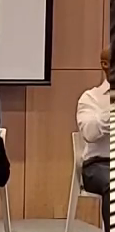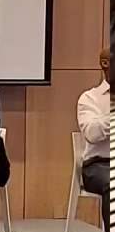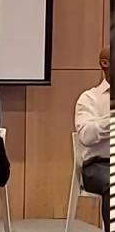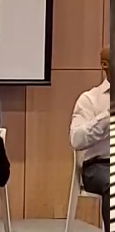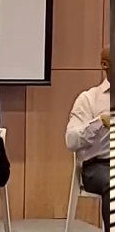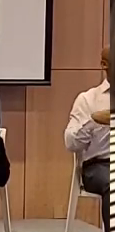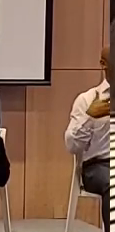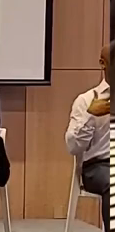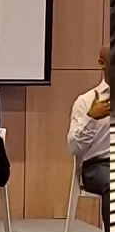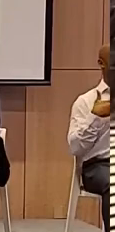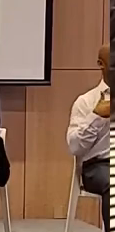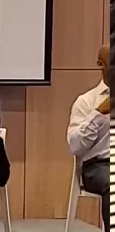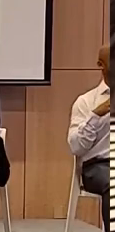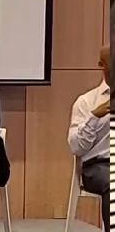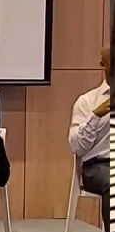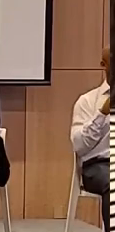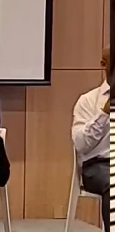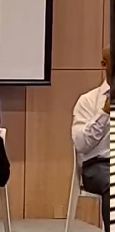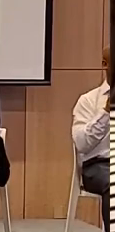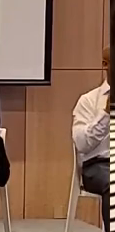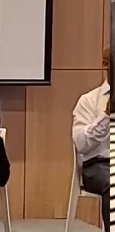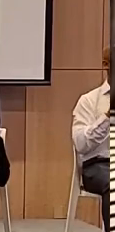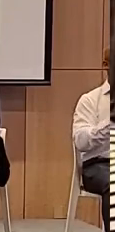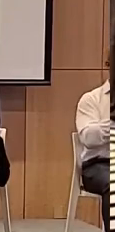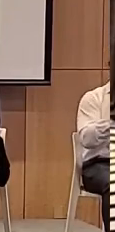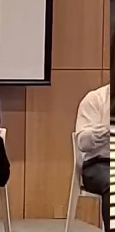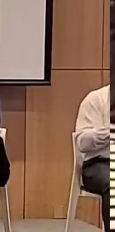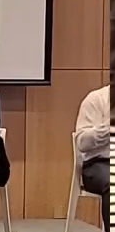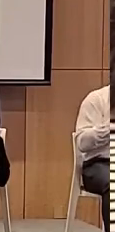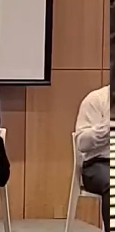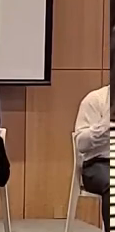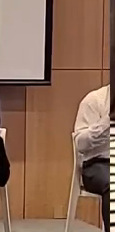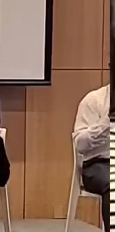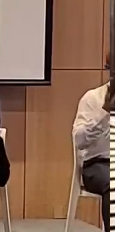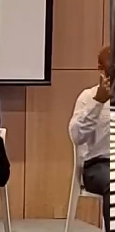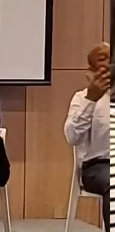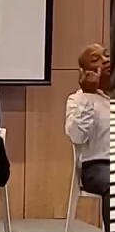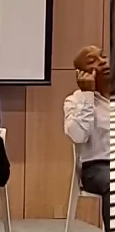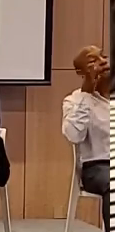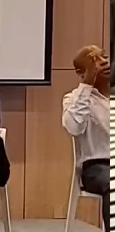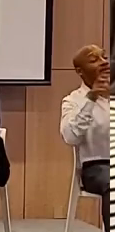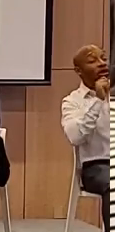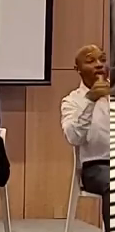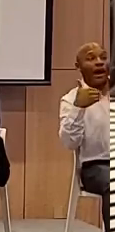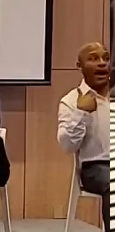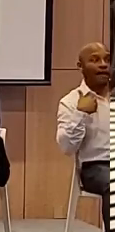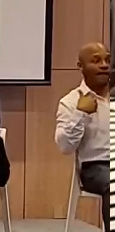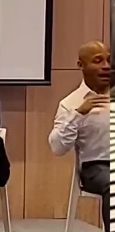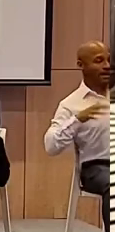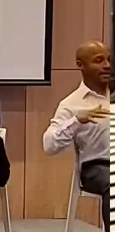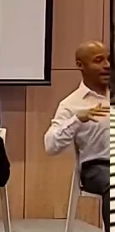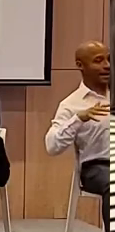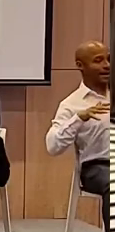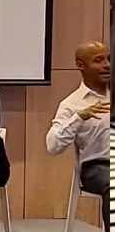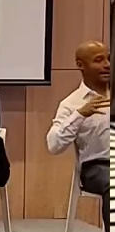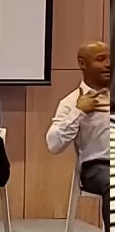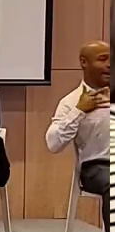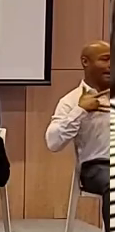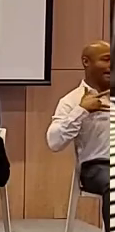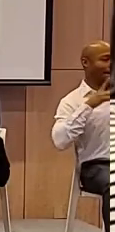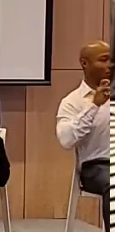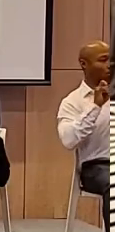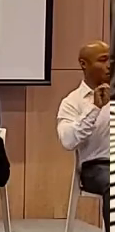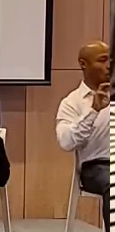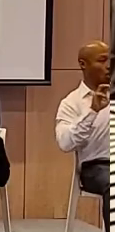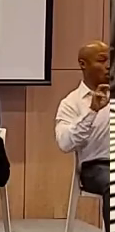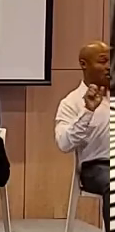disorder, how do you feel about then people without anxiety disorders playing that? And then that, you know,